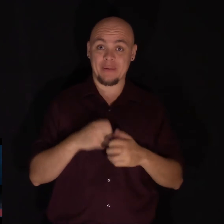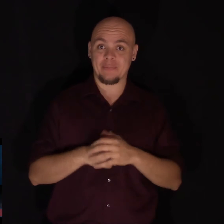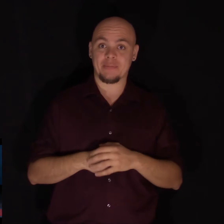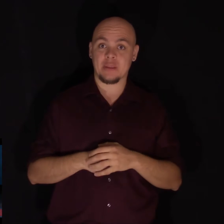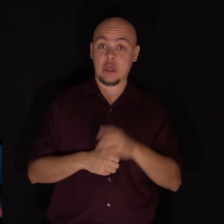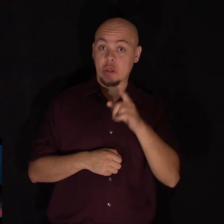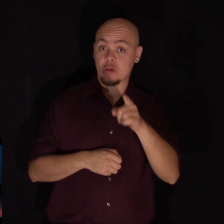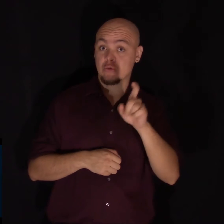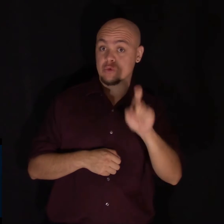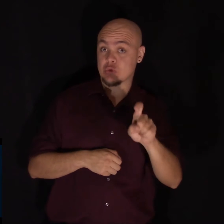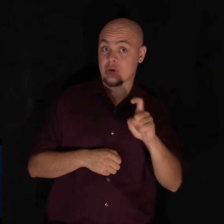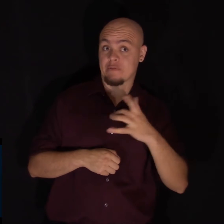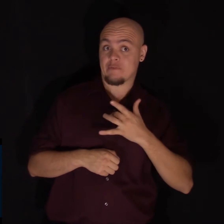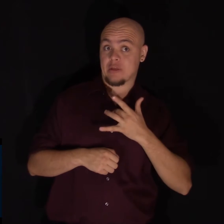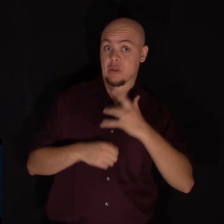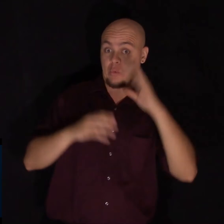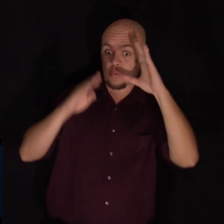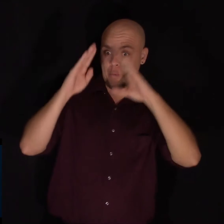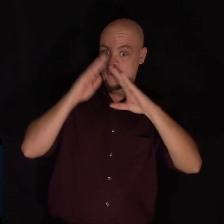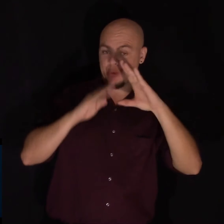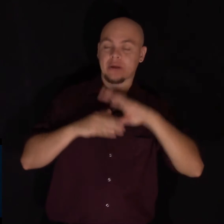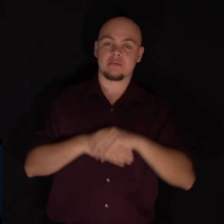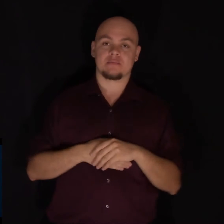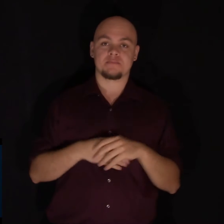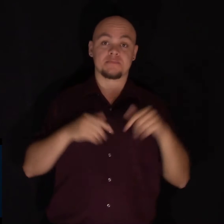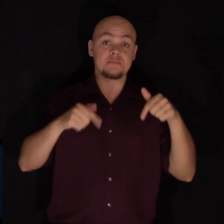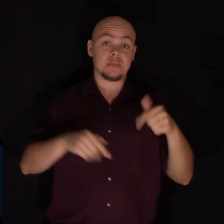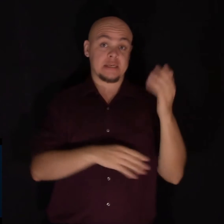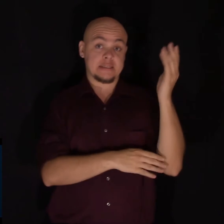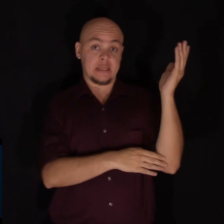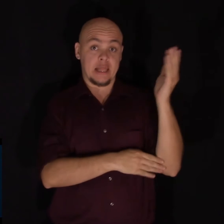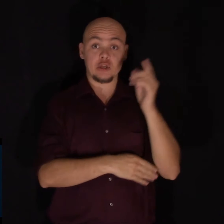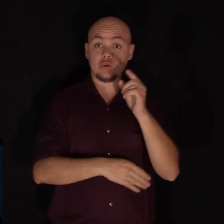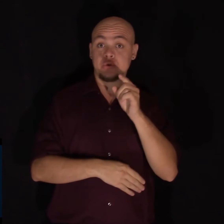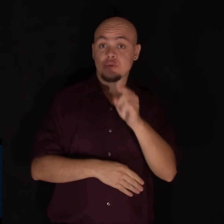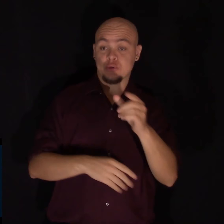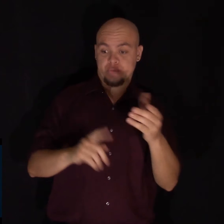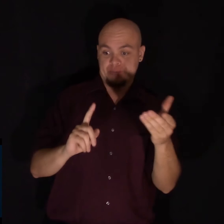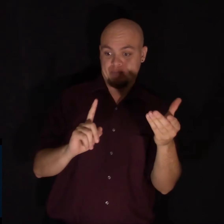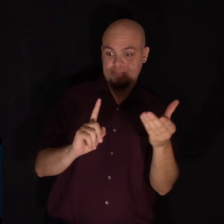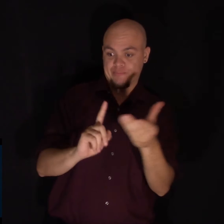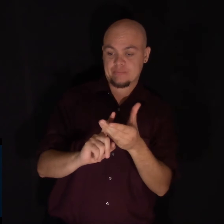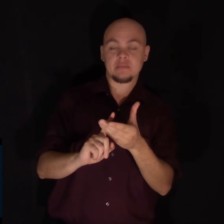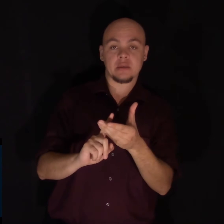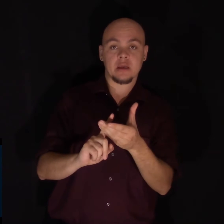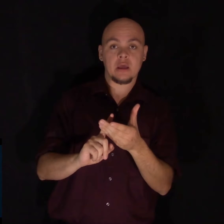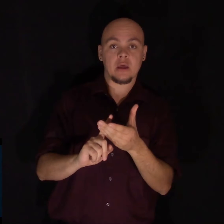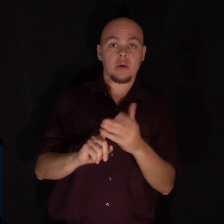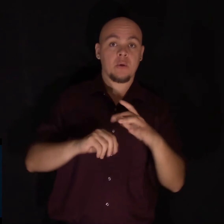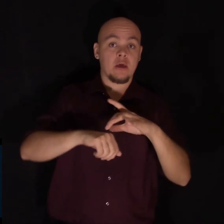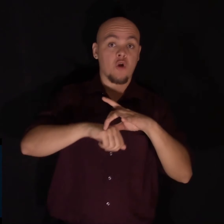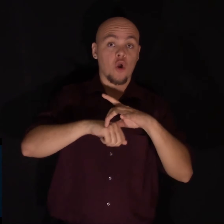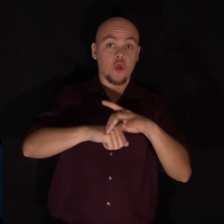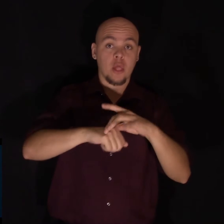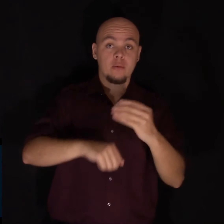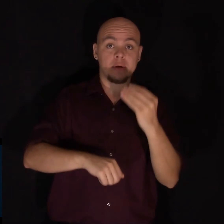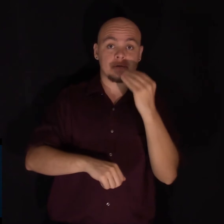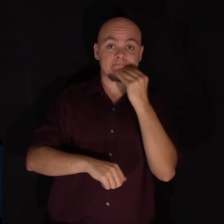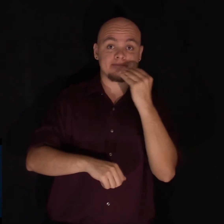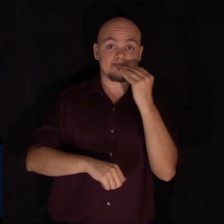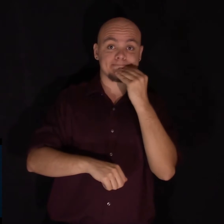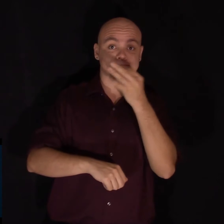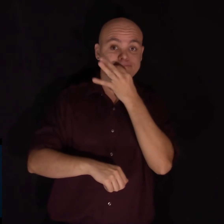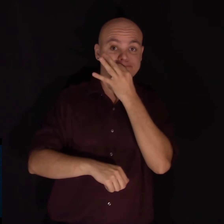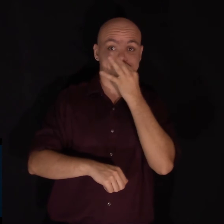you. If I were to convince you in this talk that we were likely to suffer a global famine, either because of